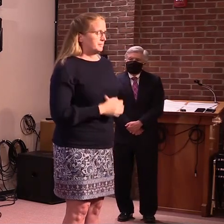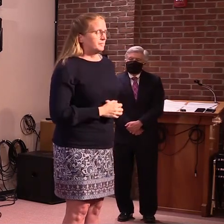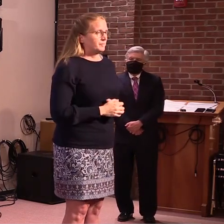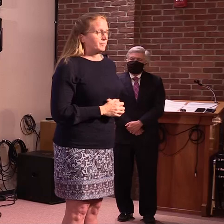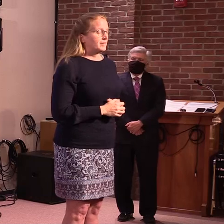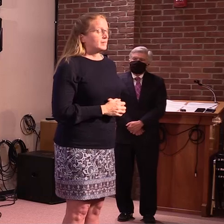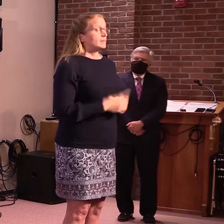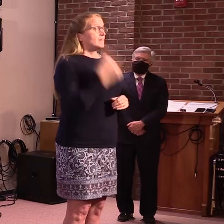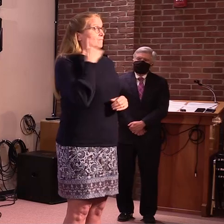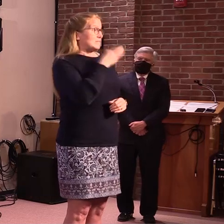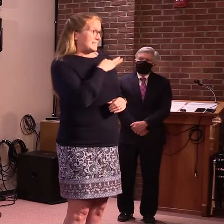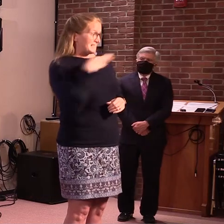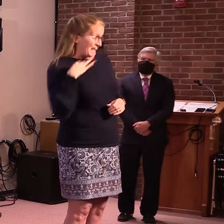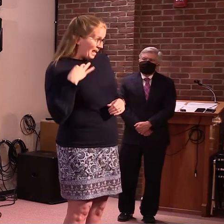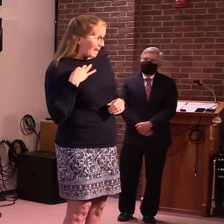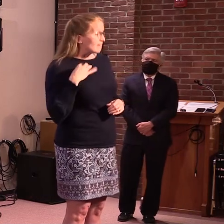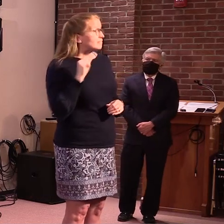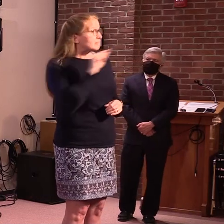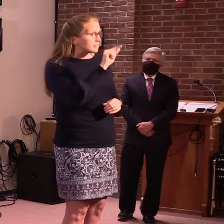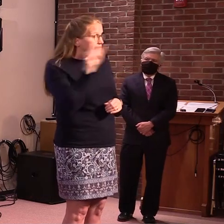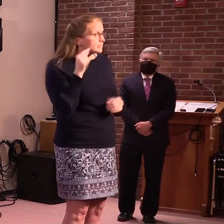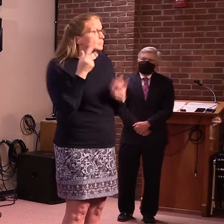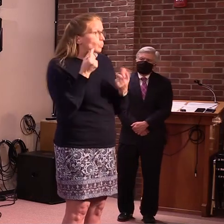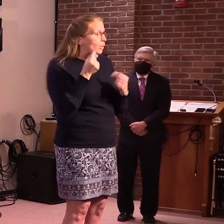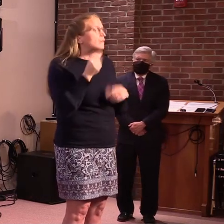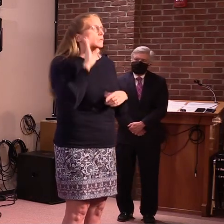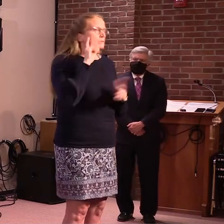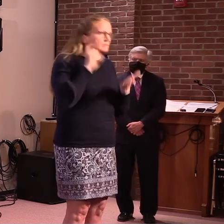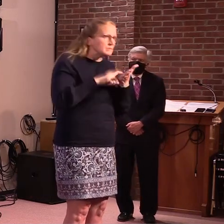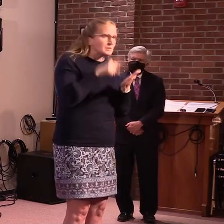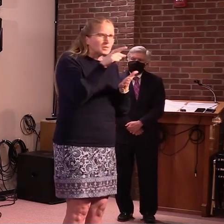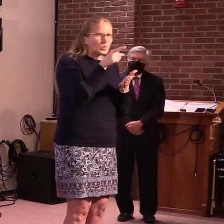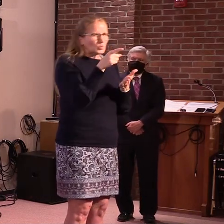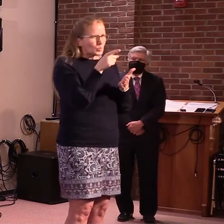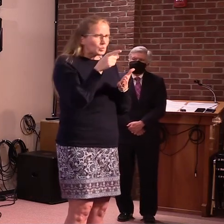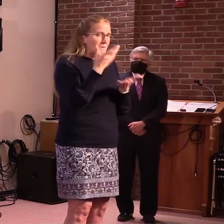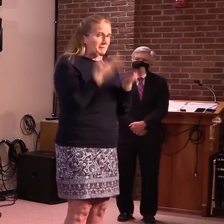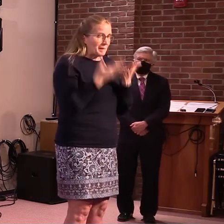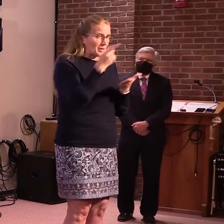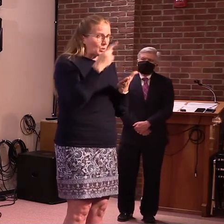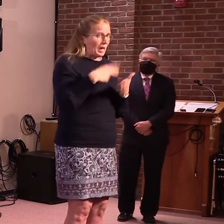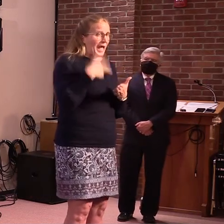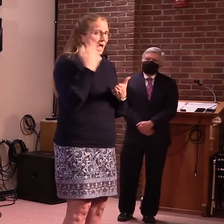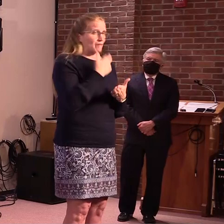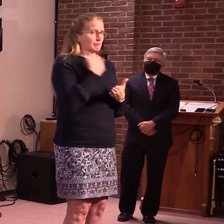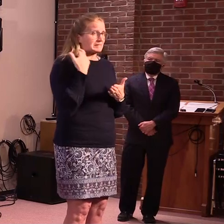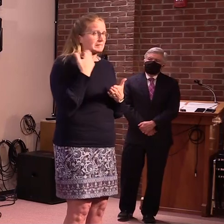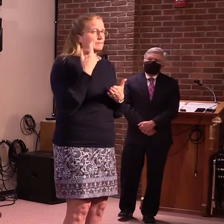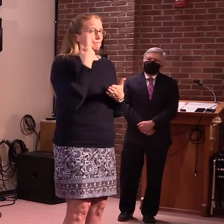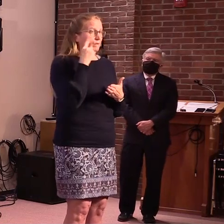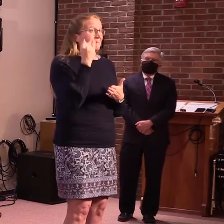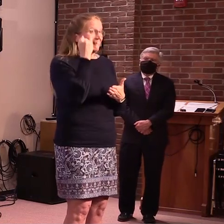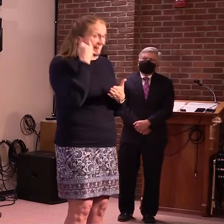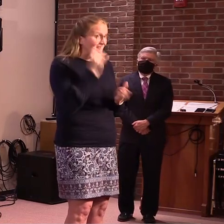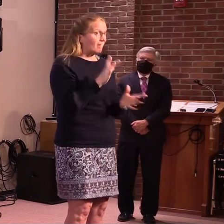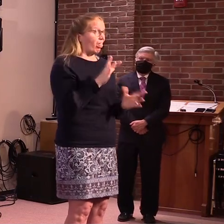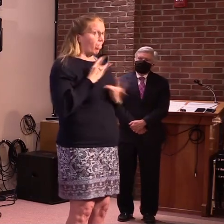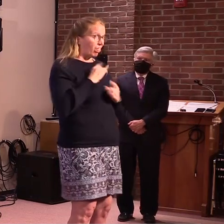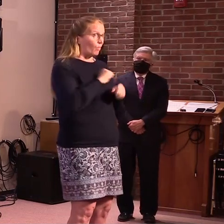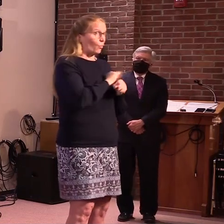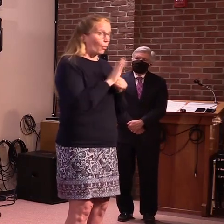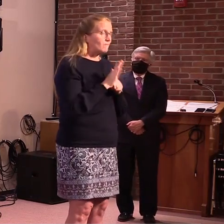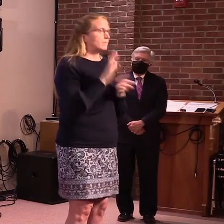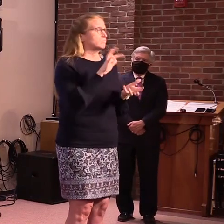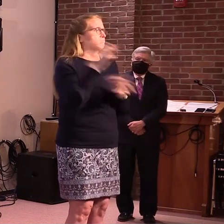Safety measures for staff include identifying and supporting staff who might be greater risk for severe illness from COVID-19. Staff members